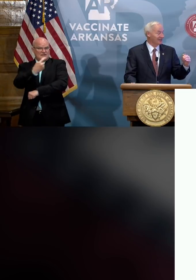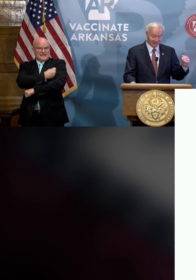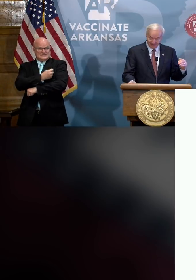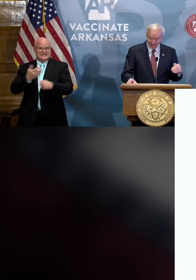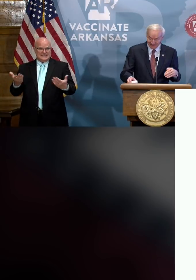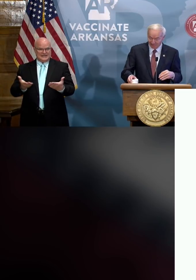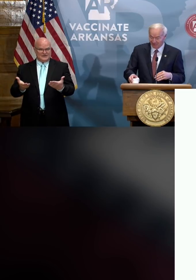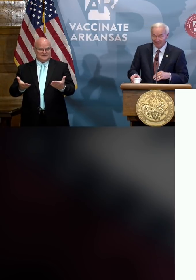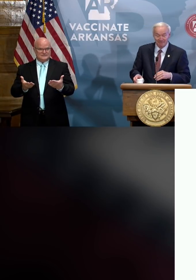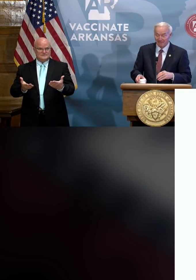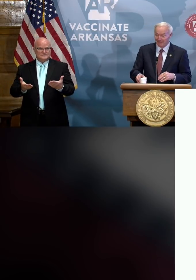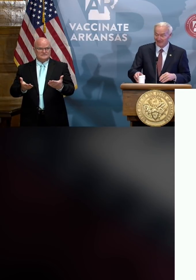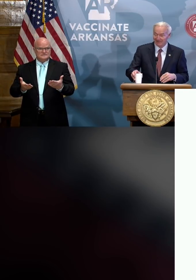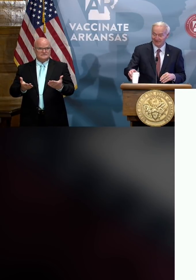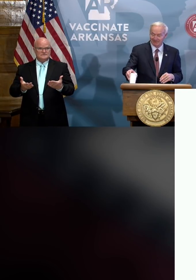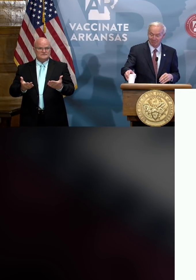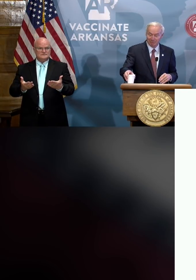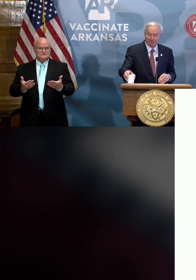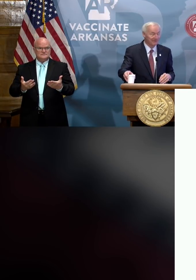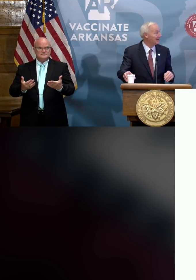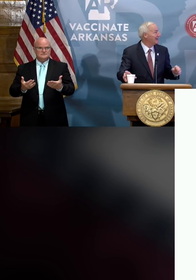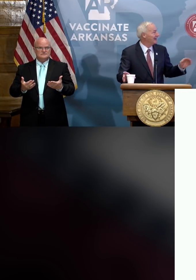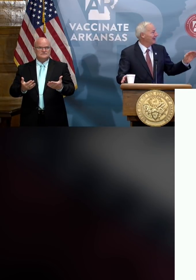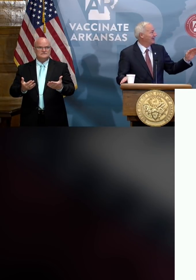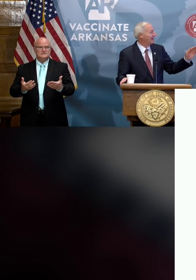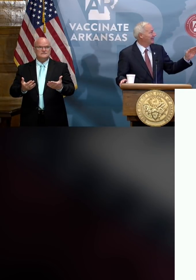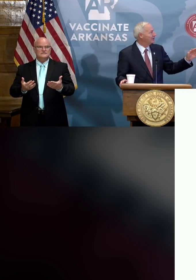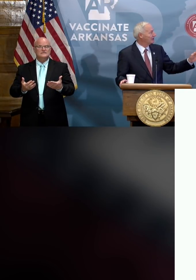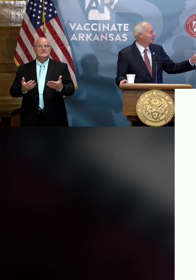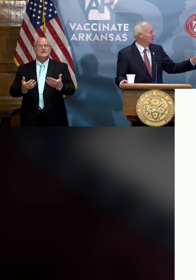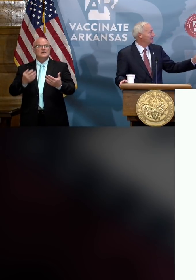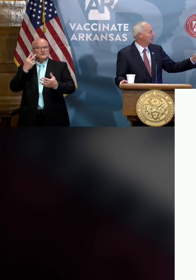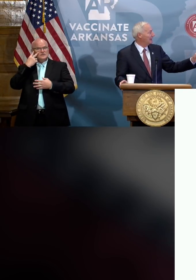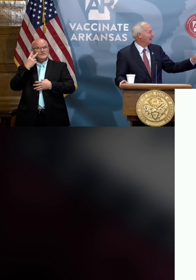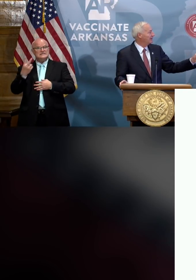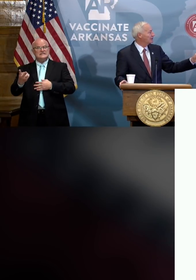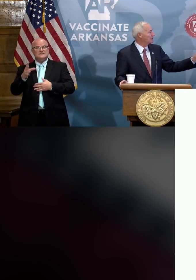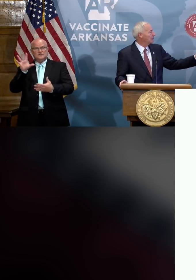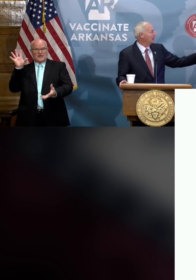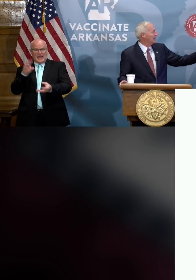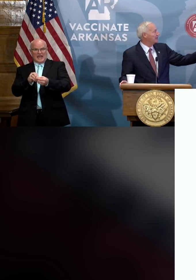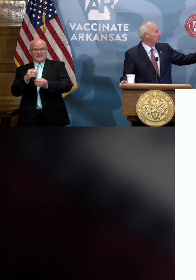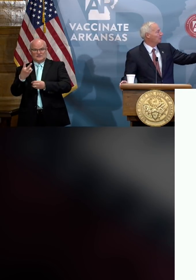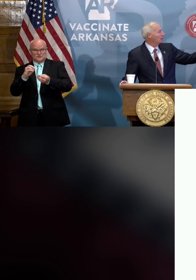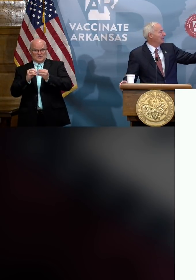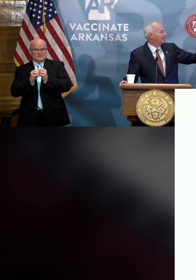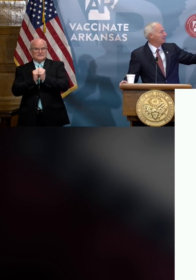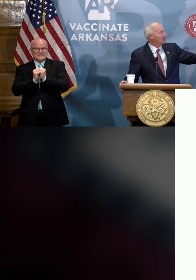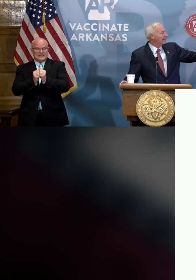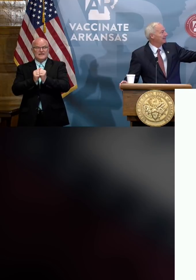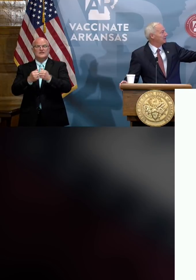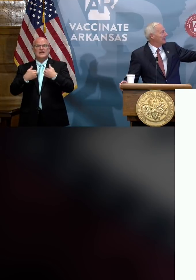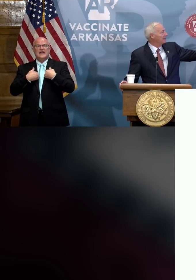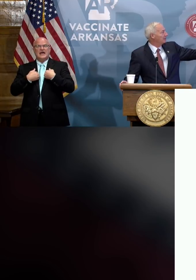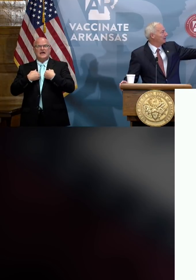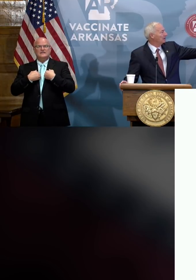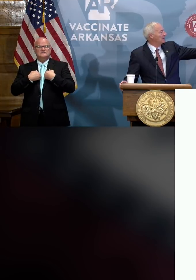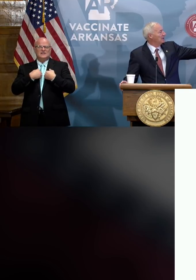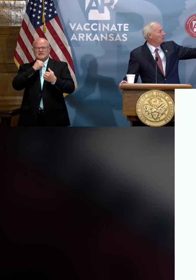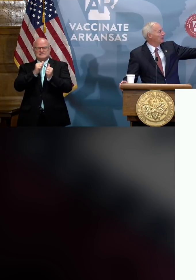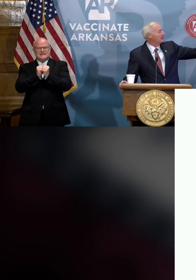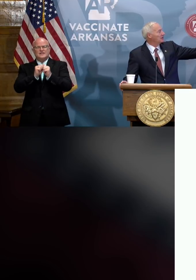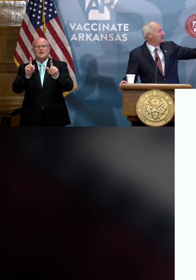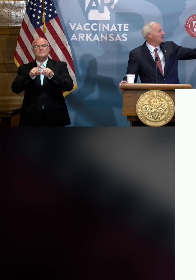is here. And I'm going to and you can see if you add those two together, not add them together,